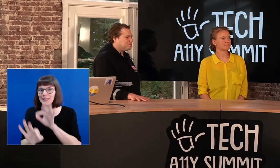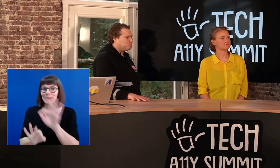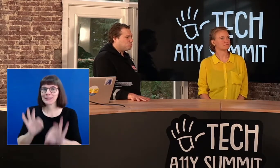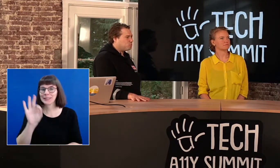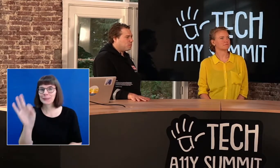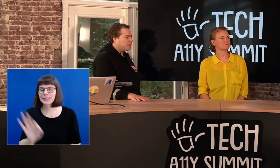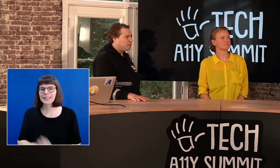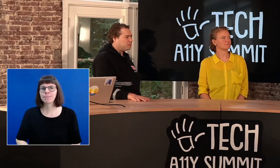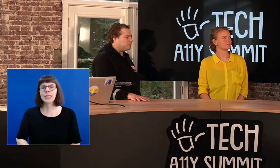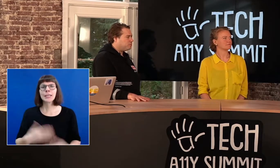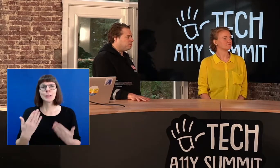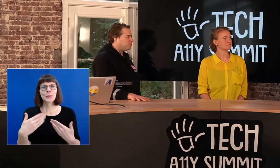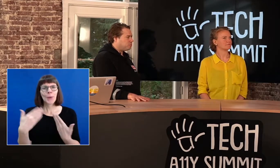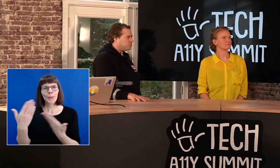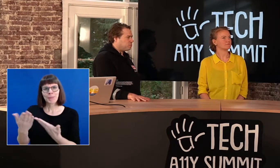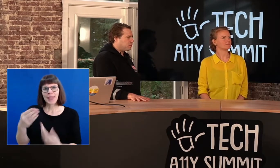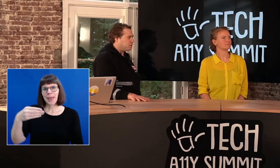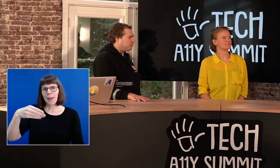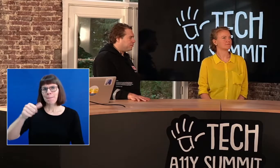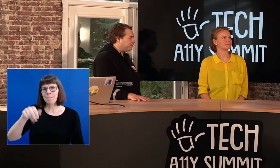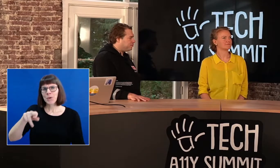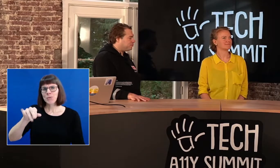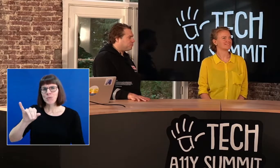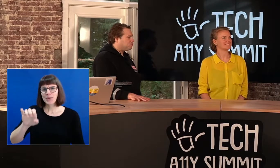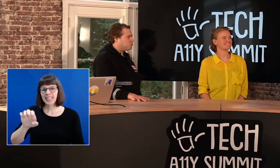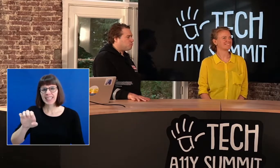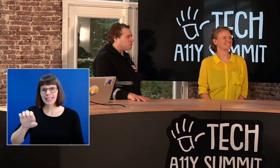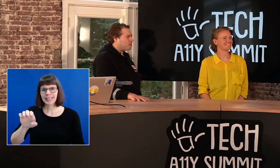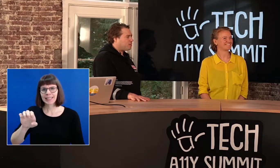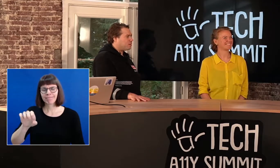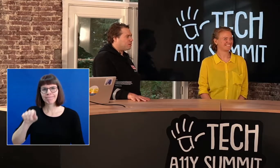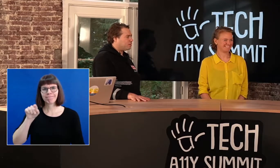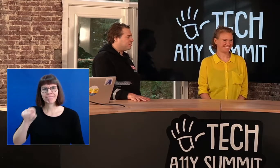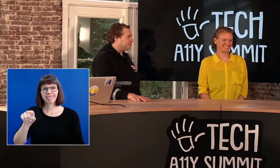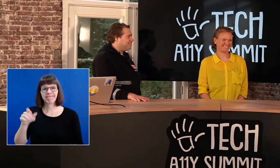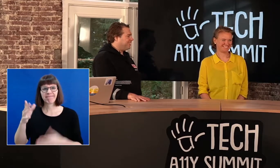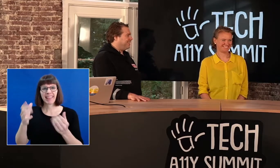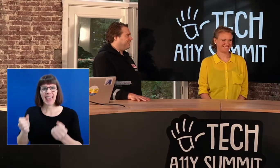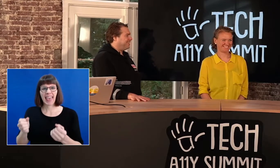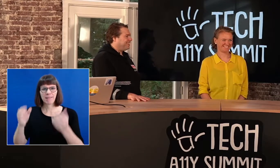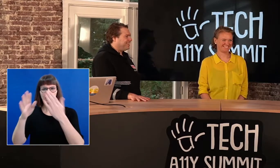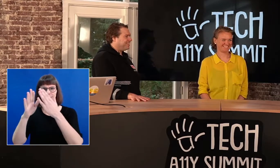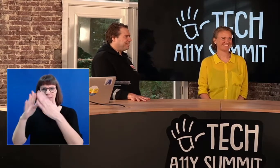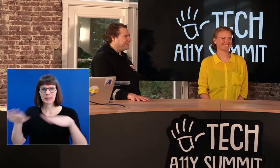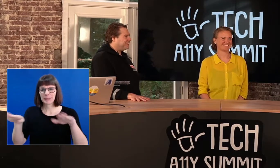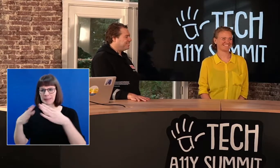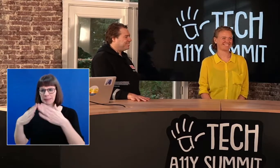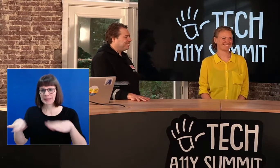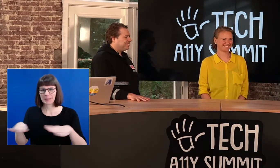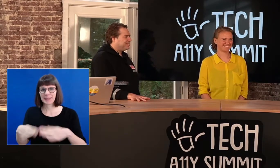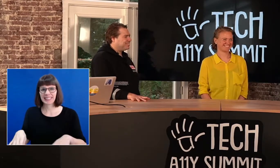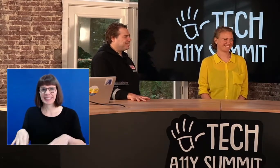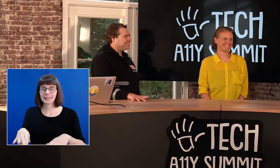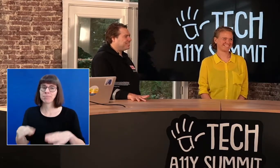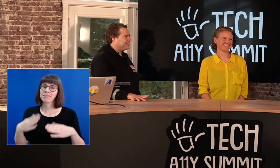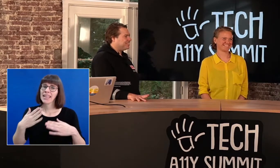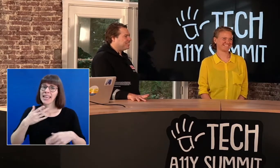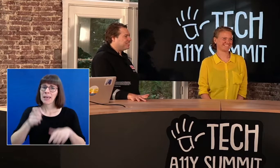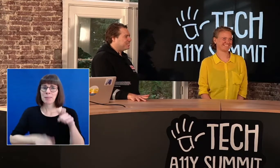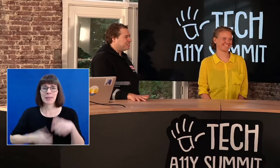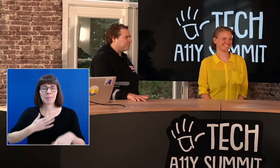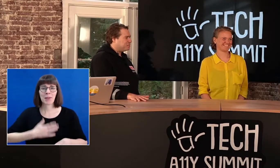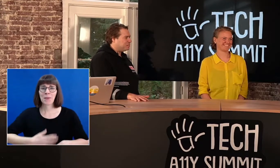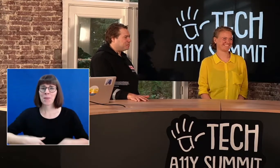Marie, about your Christmas tree, people want pictures. Obviously, they would like to see the